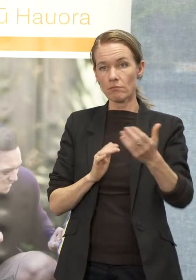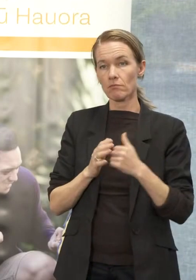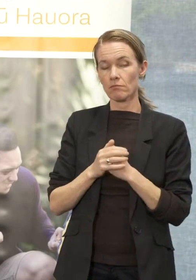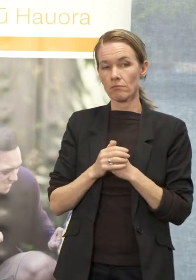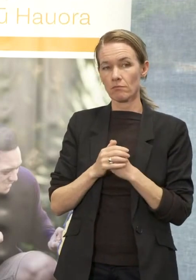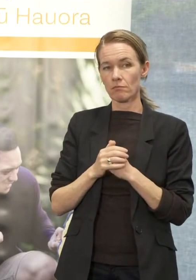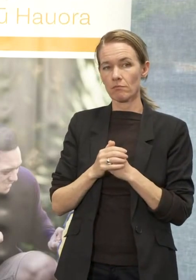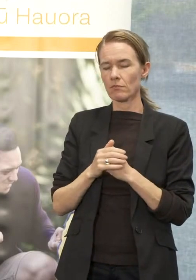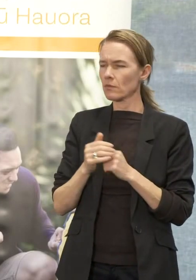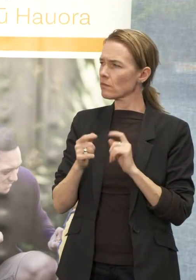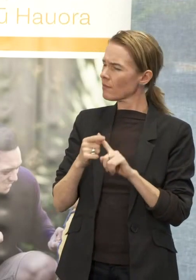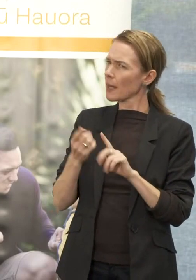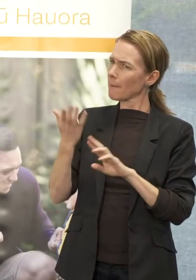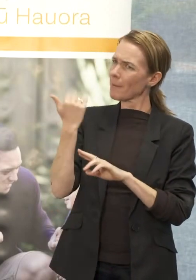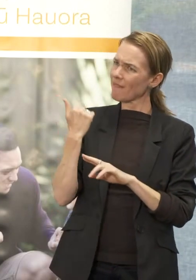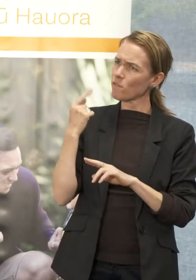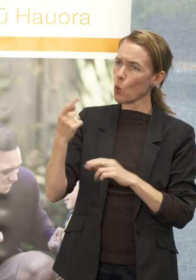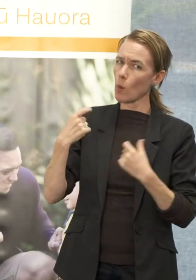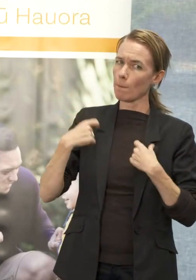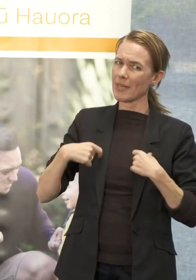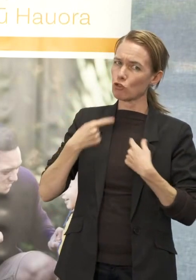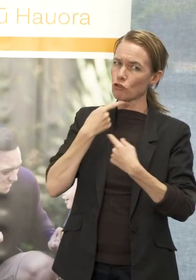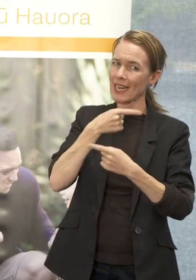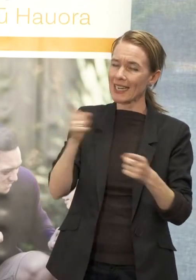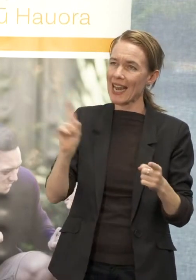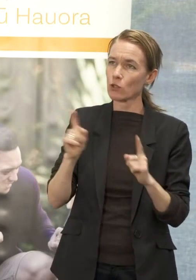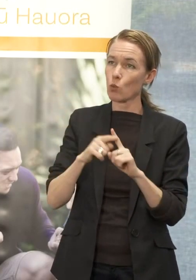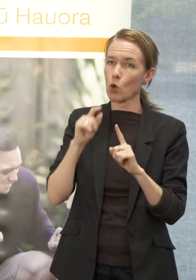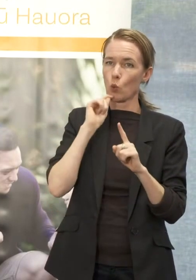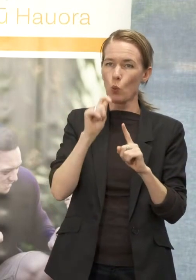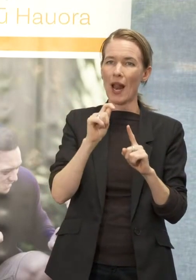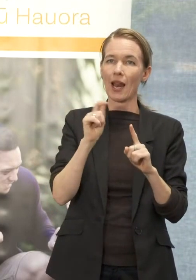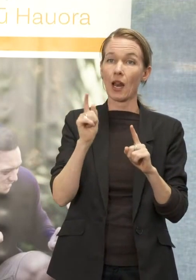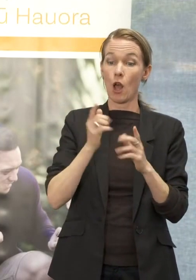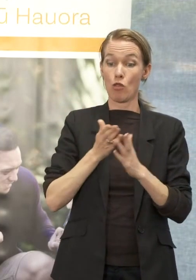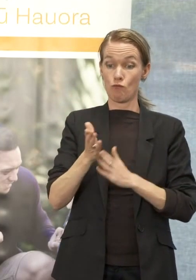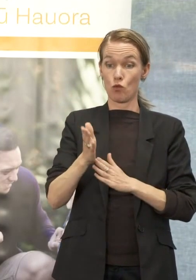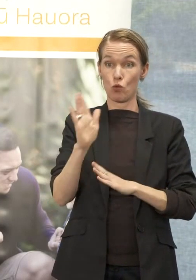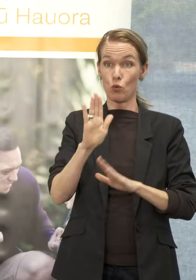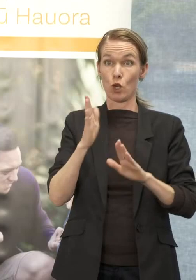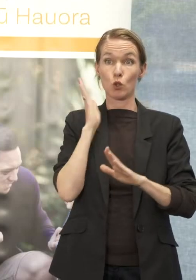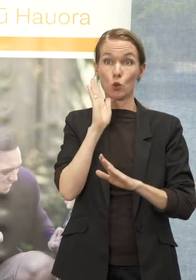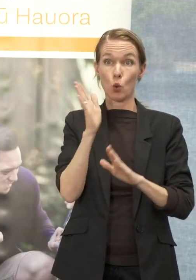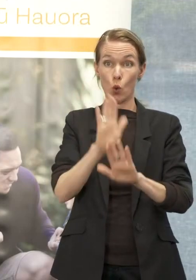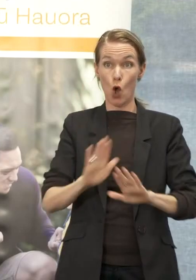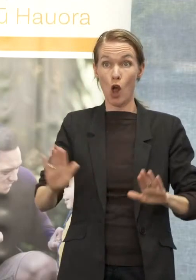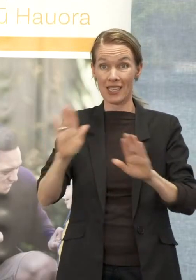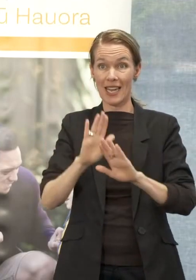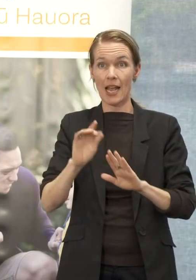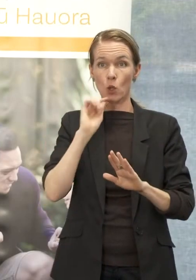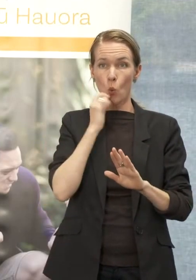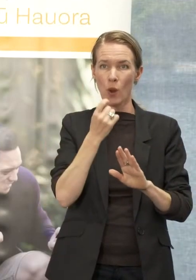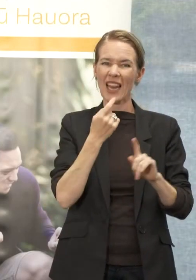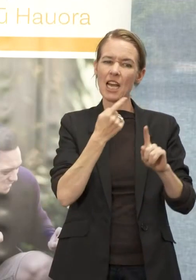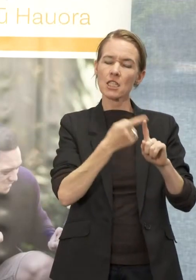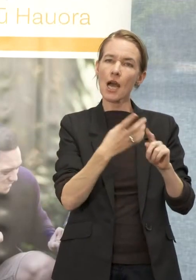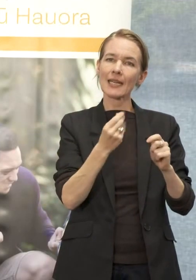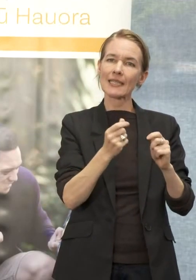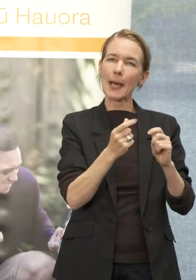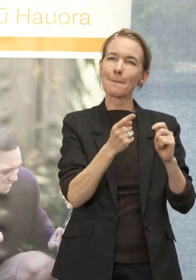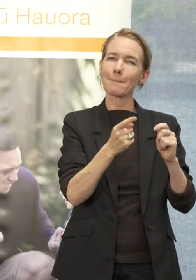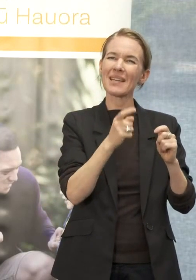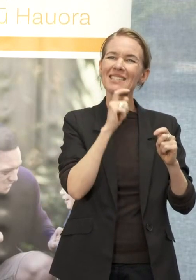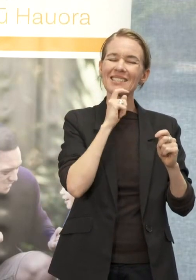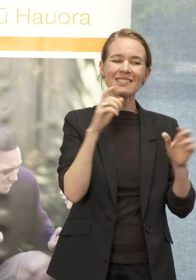of transport, tourism and another workforce during the school holidays. How has that gone? Where has it been rolled out? What's happened? How many